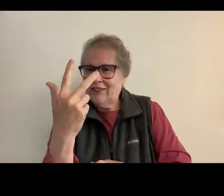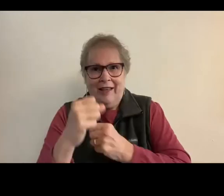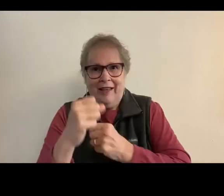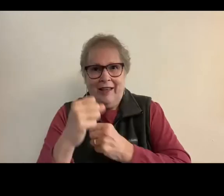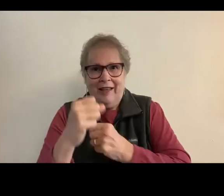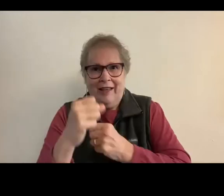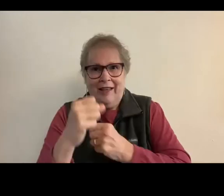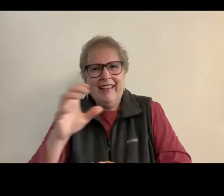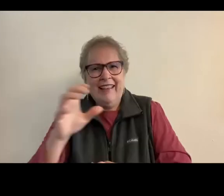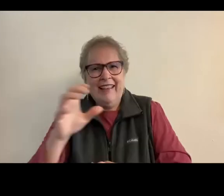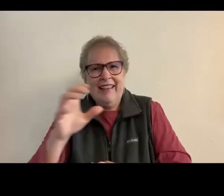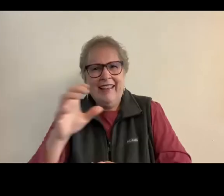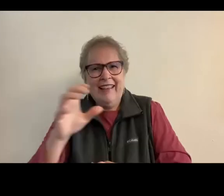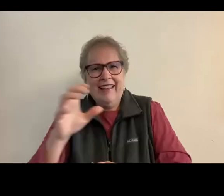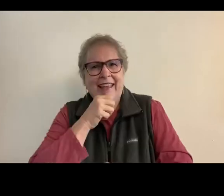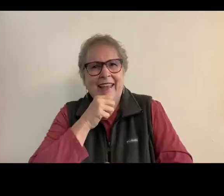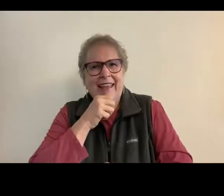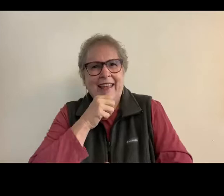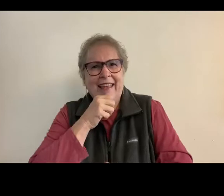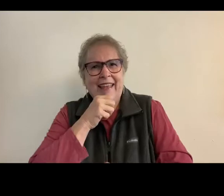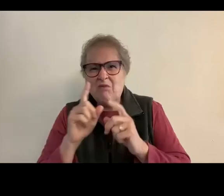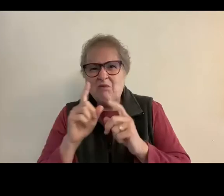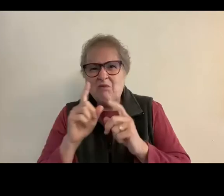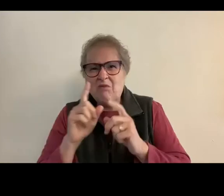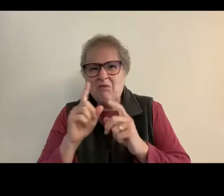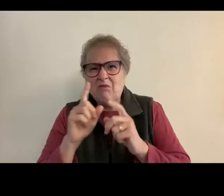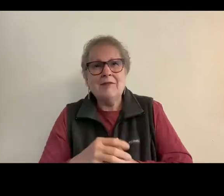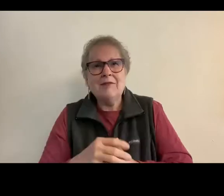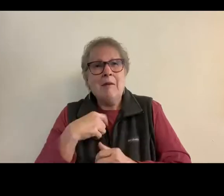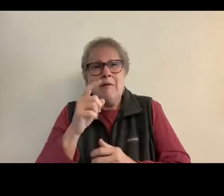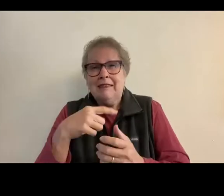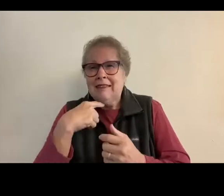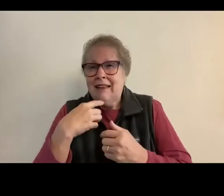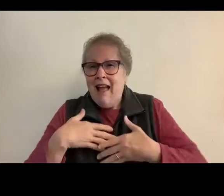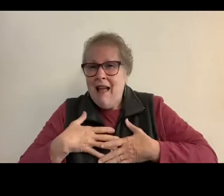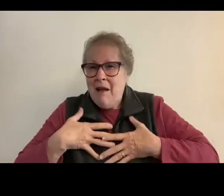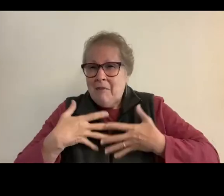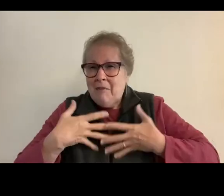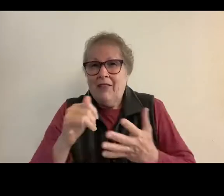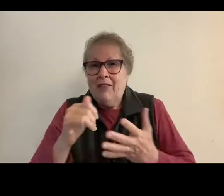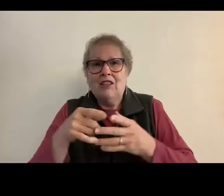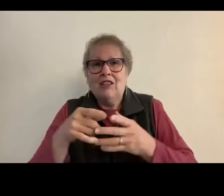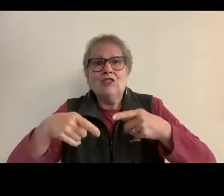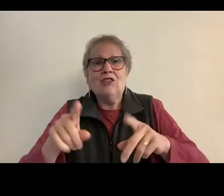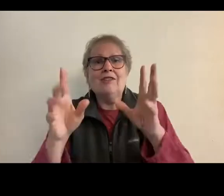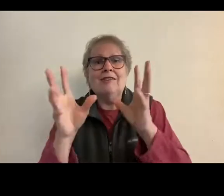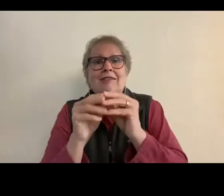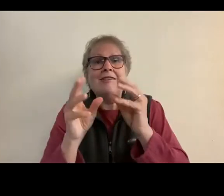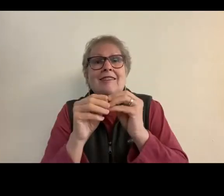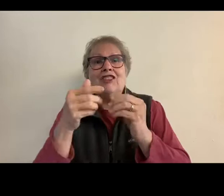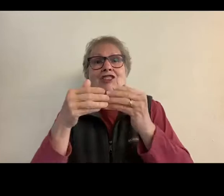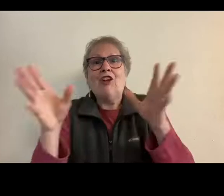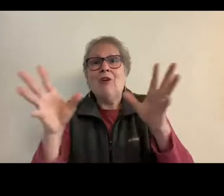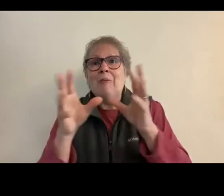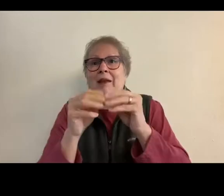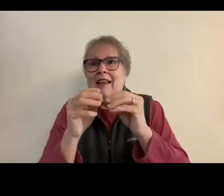2013 for one more year. And even with his older age, he was wonderful. And then he would share